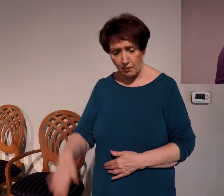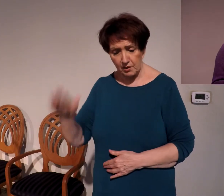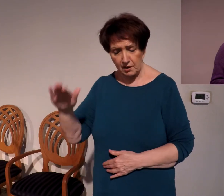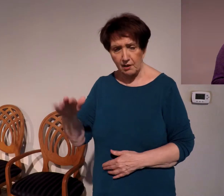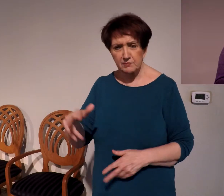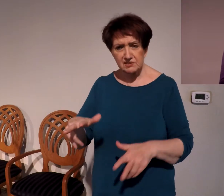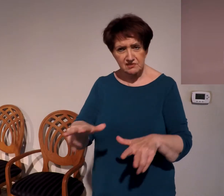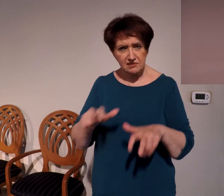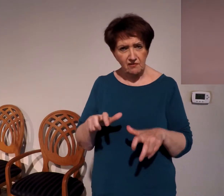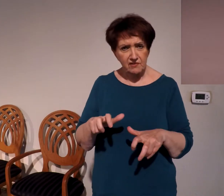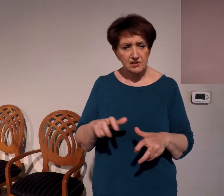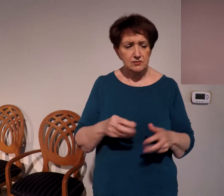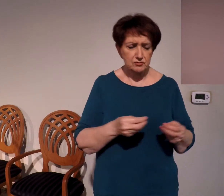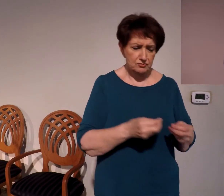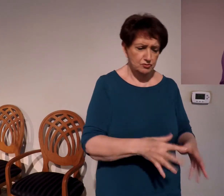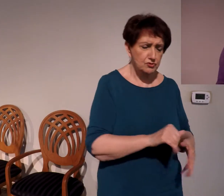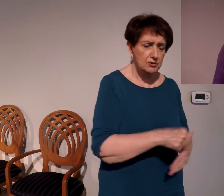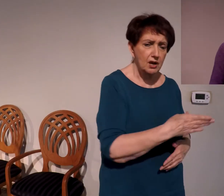your job.